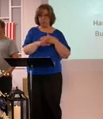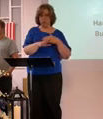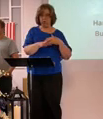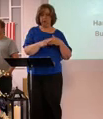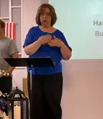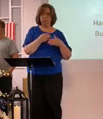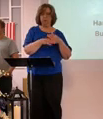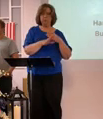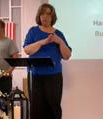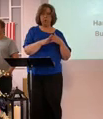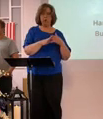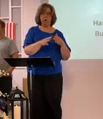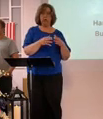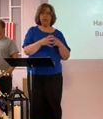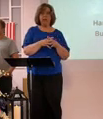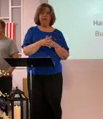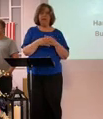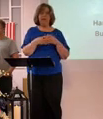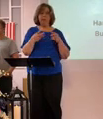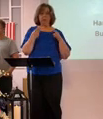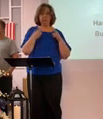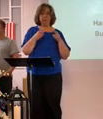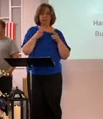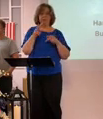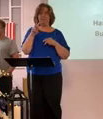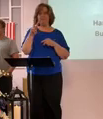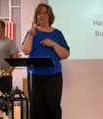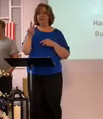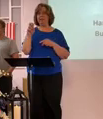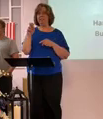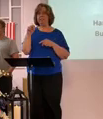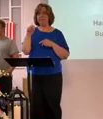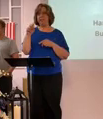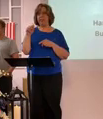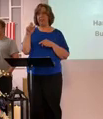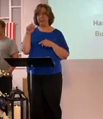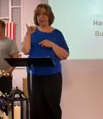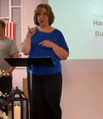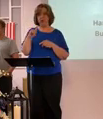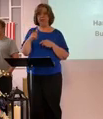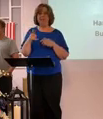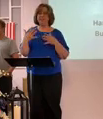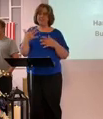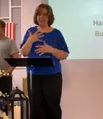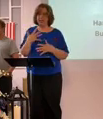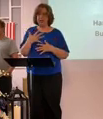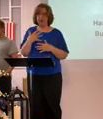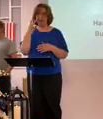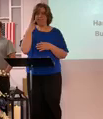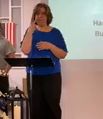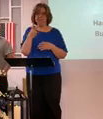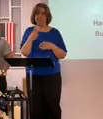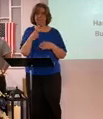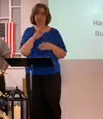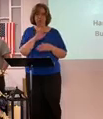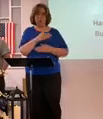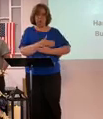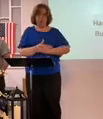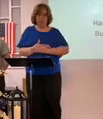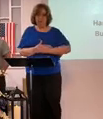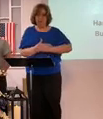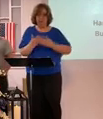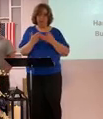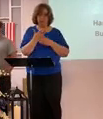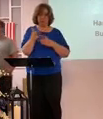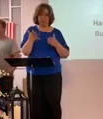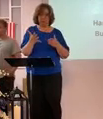ventilator, which was really scary. It's scary to have to watch your child go through hospital things, you know. It was very scary. Even to put an